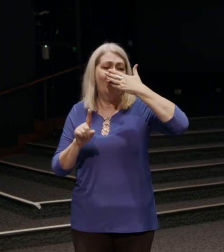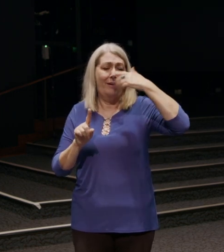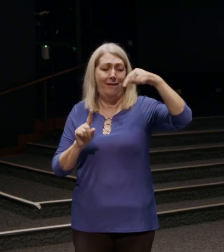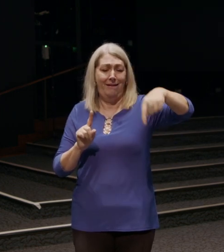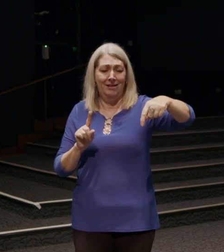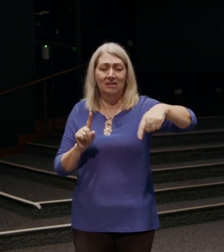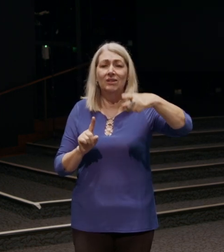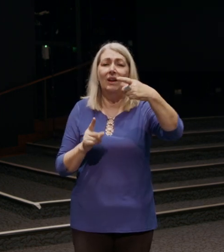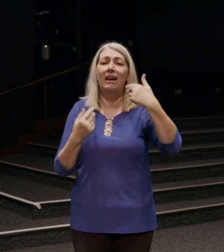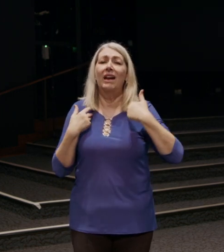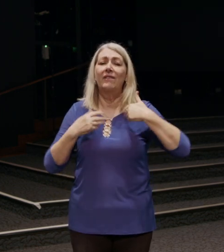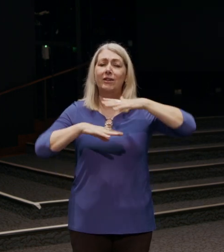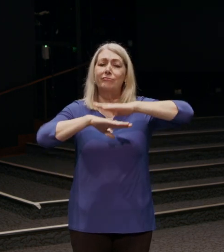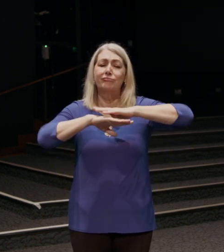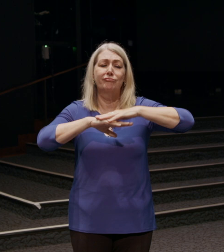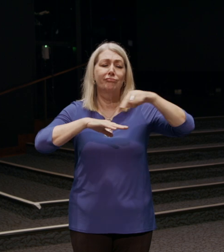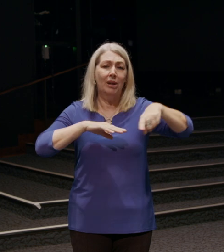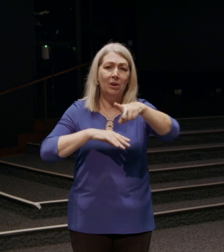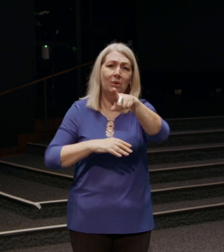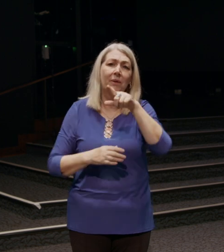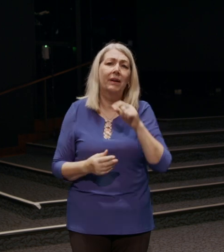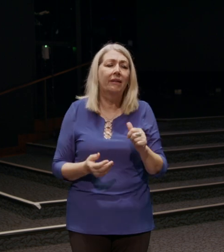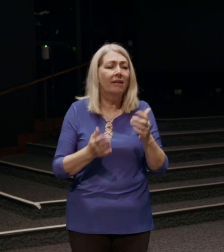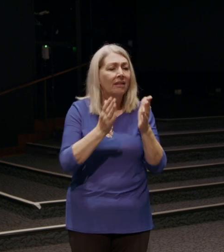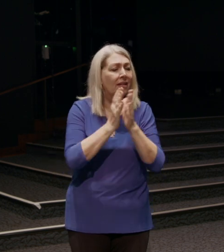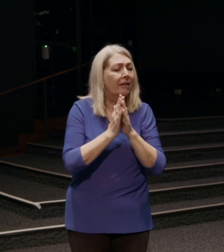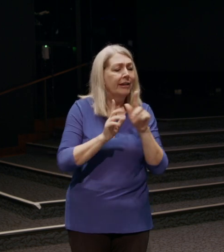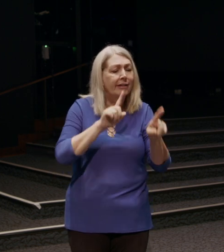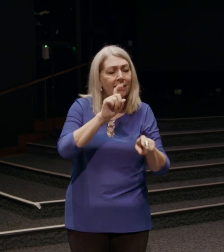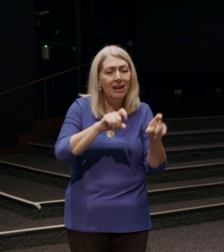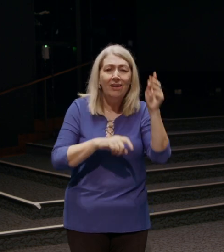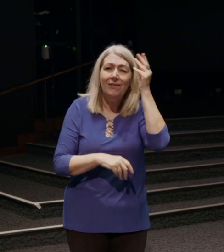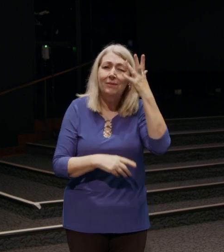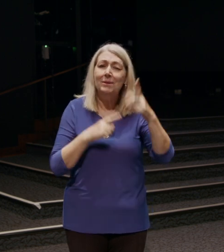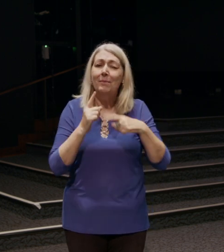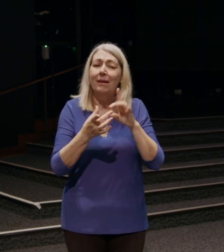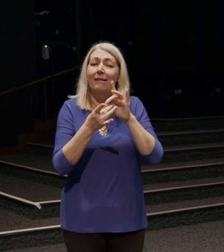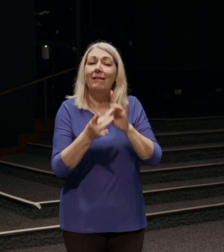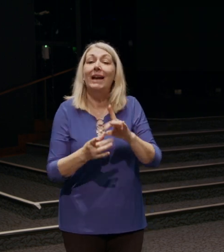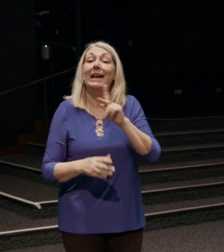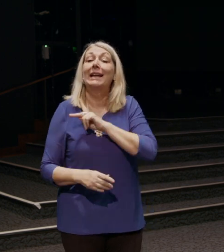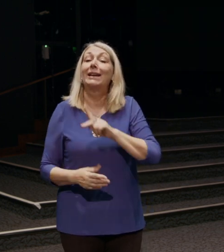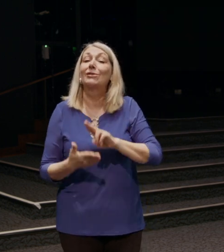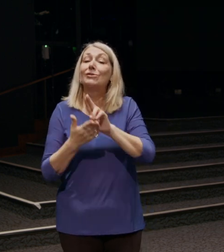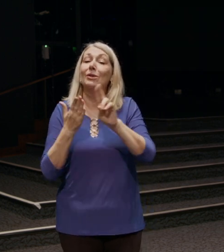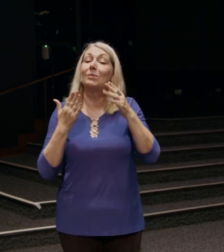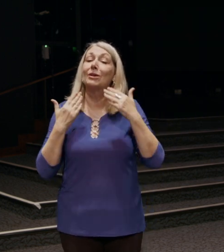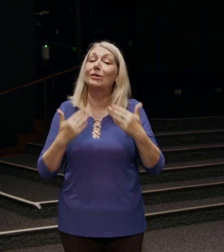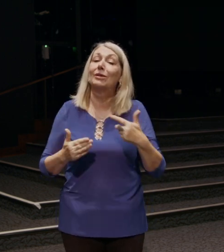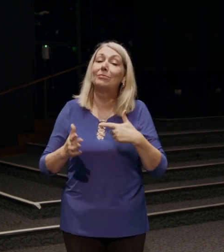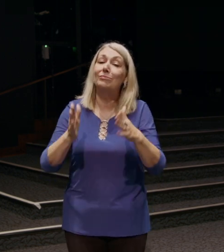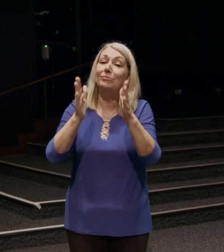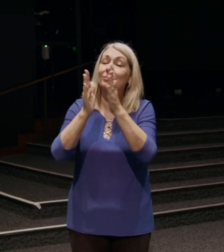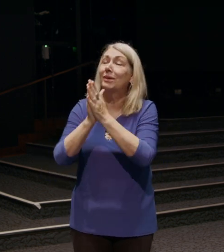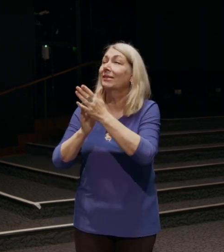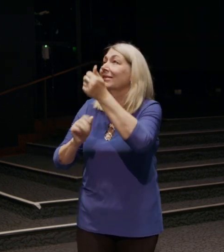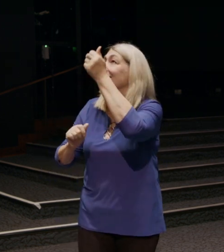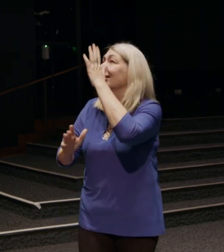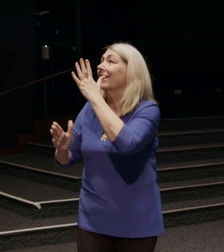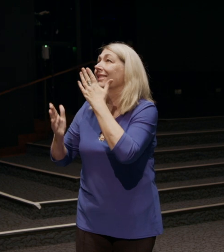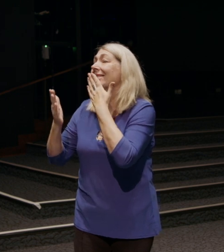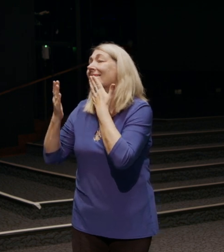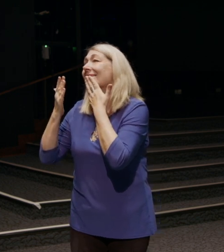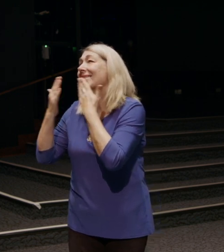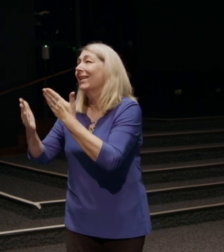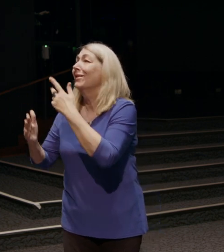out to that booth and you can get all the information you need about the Kings University. Let me pray for you before we leave. God, thank you so much